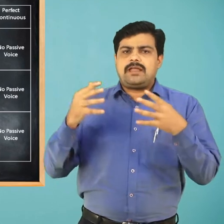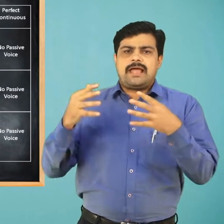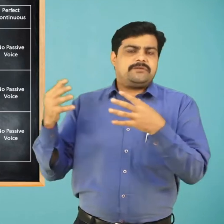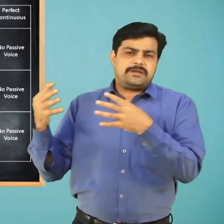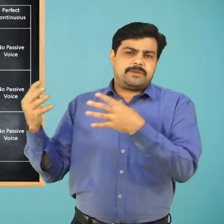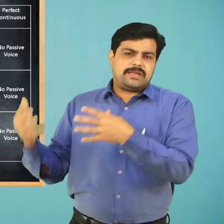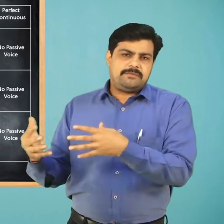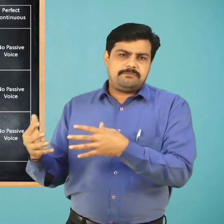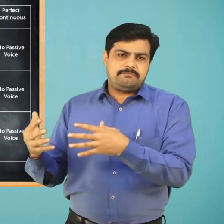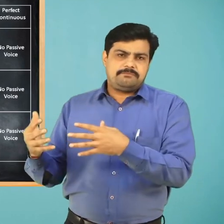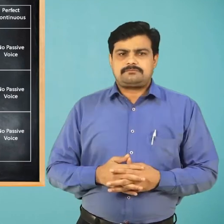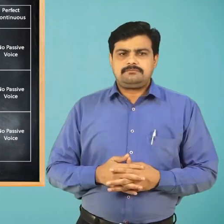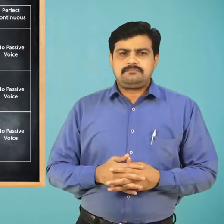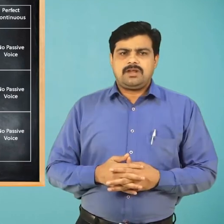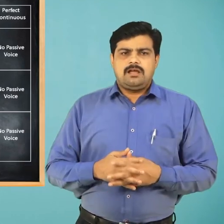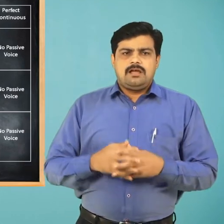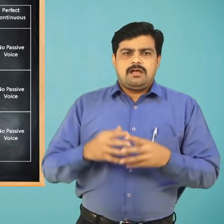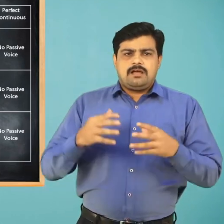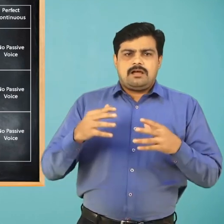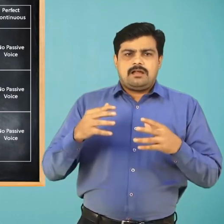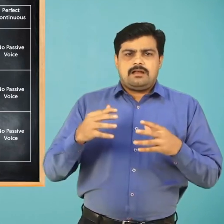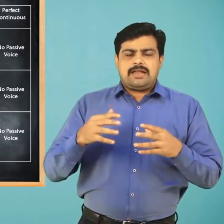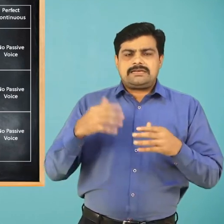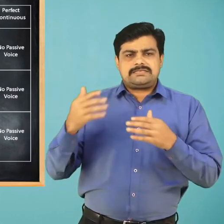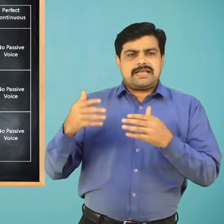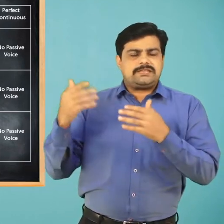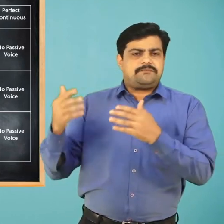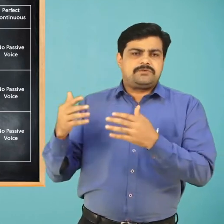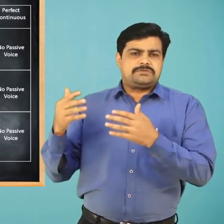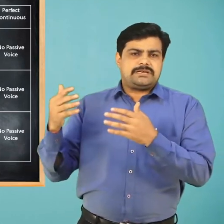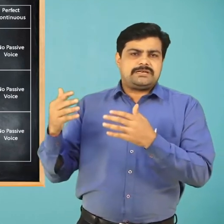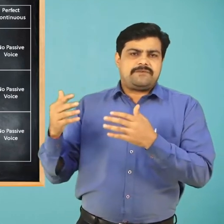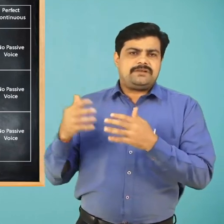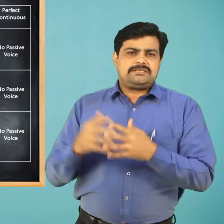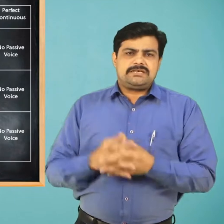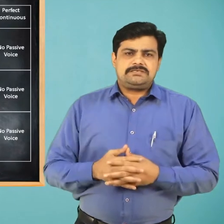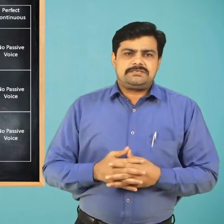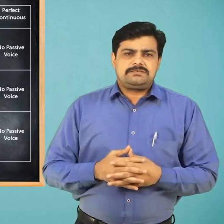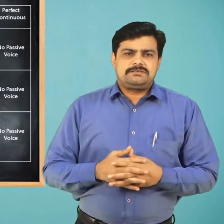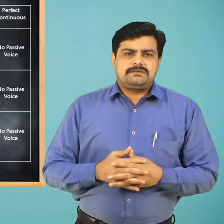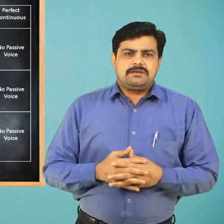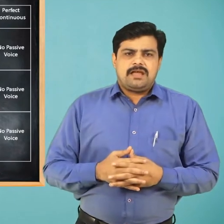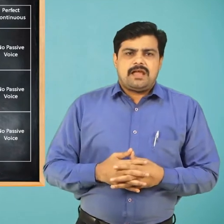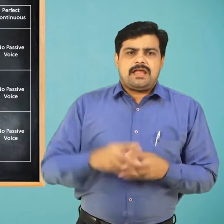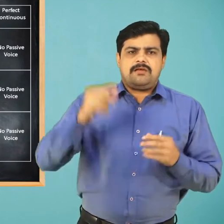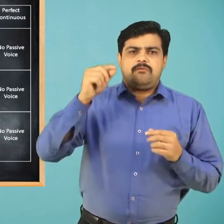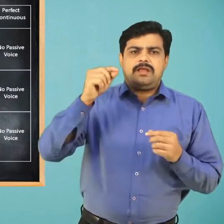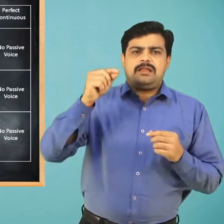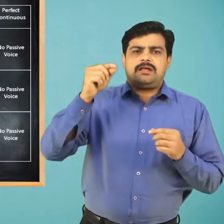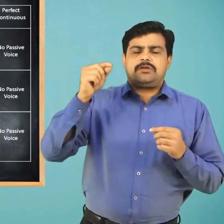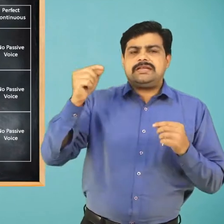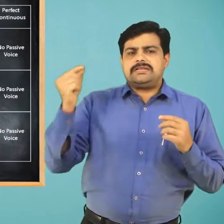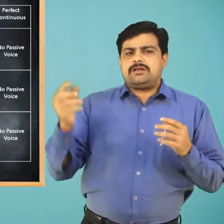been read by him. Let's take the future indefinite tense. He will read a